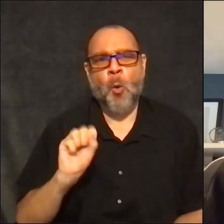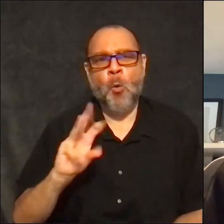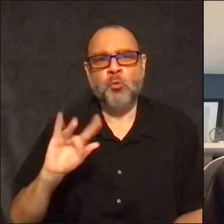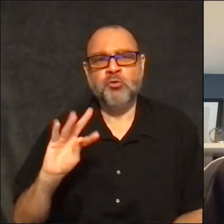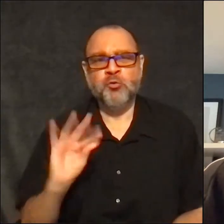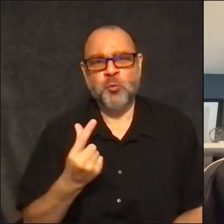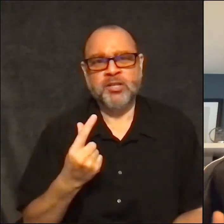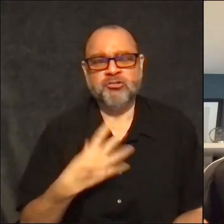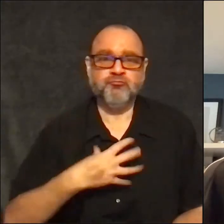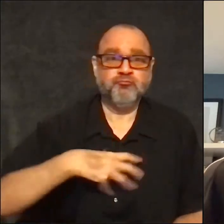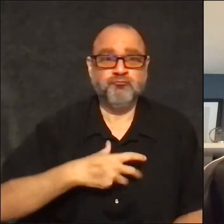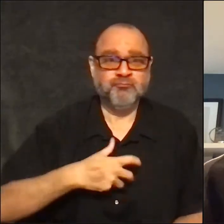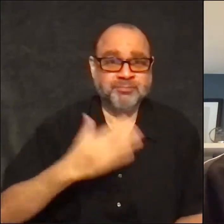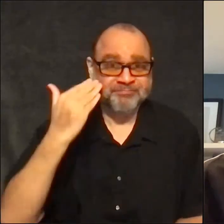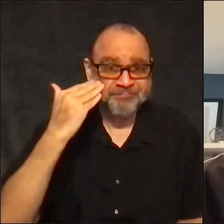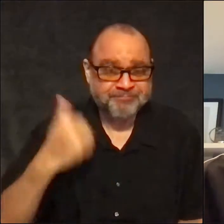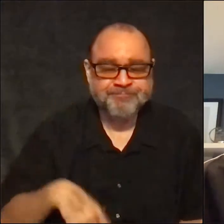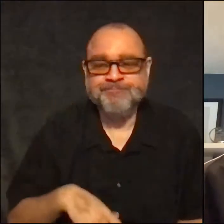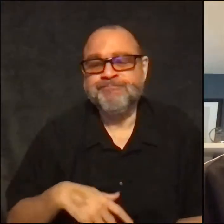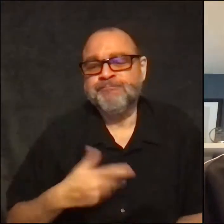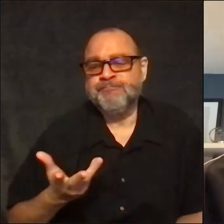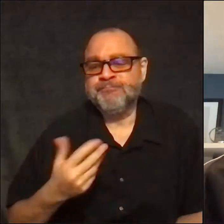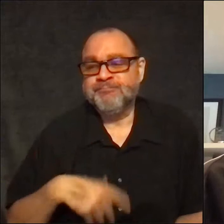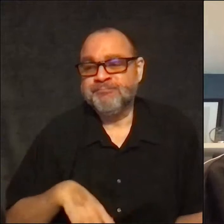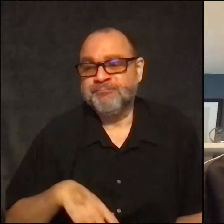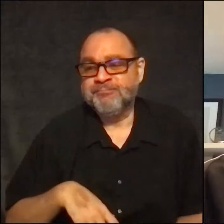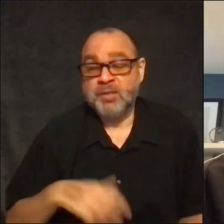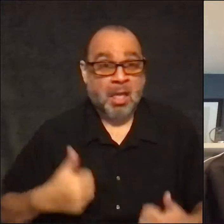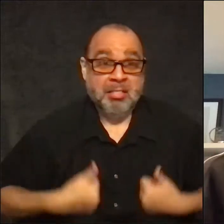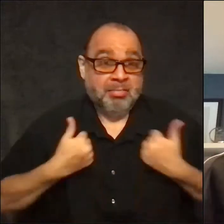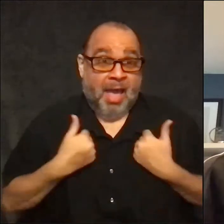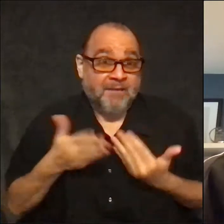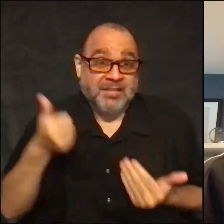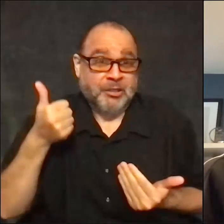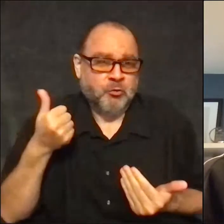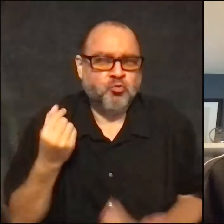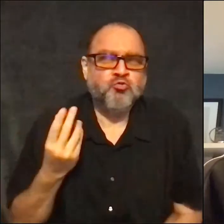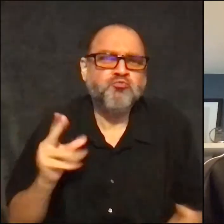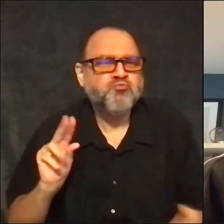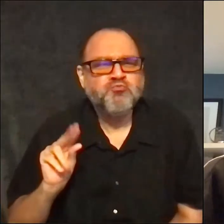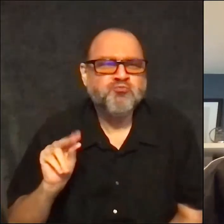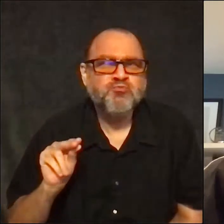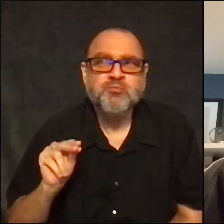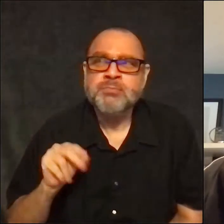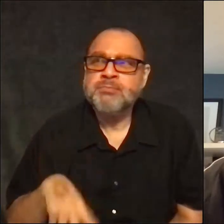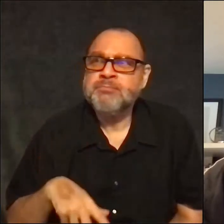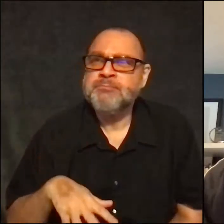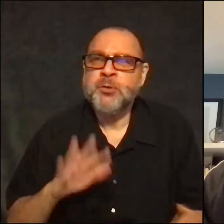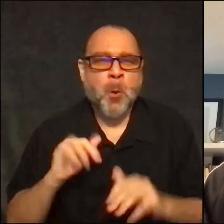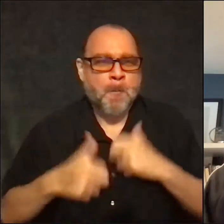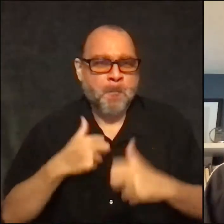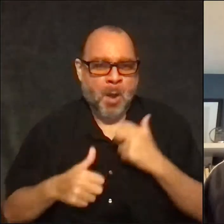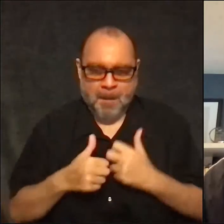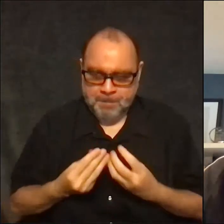because of this. I keep running into this problem. I have for a long time. But my hope is that if I share some of the things that I've went